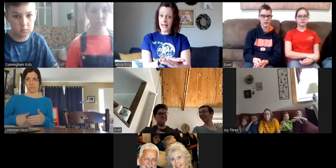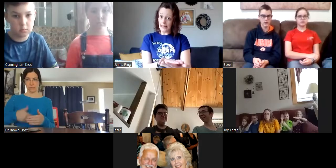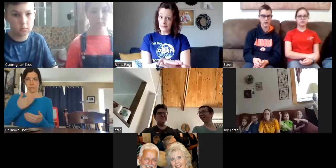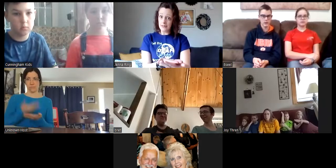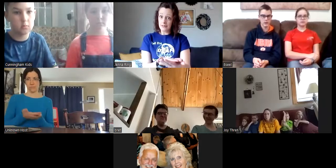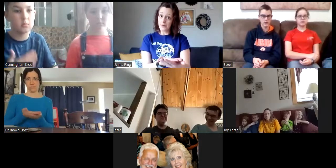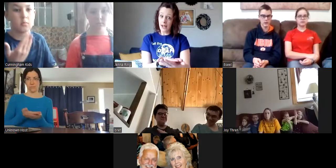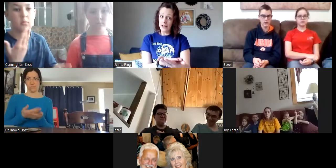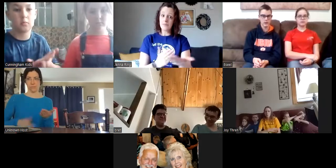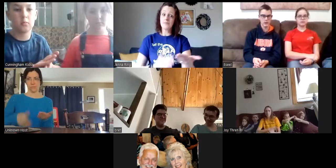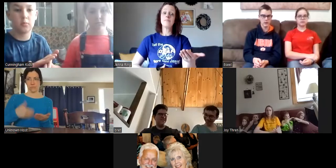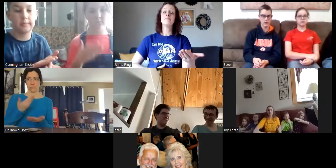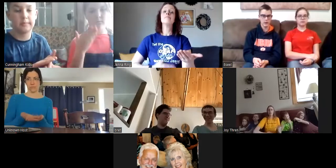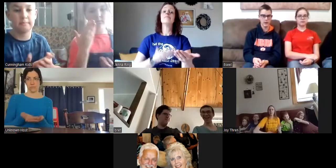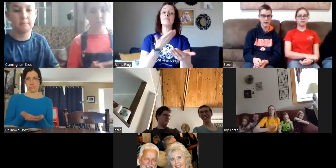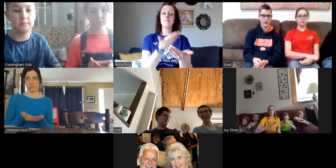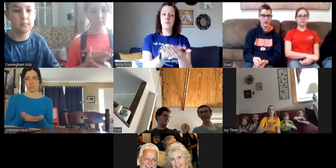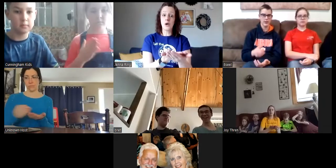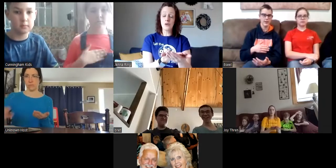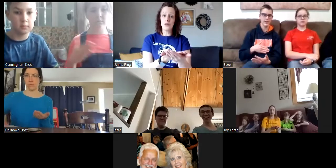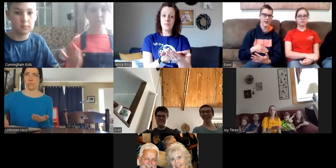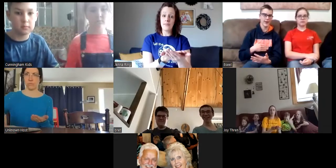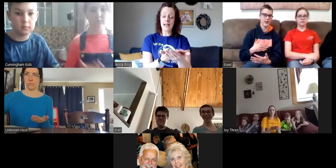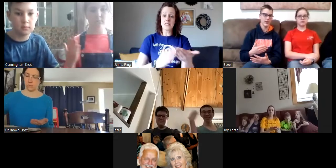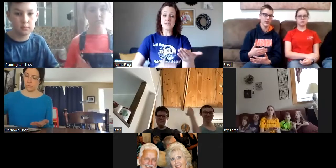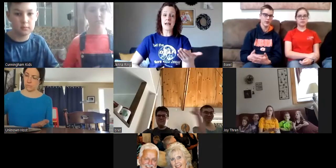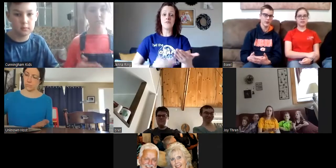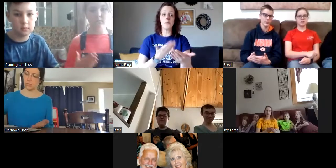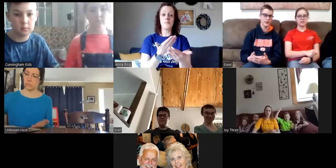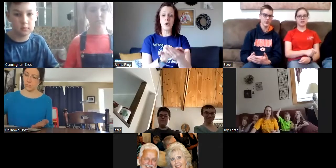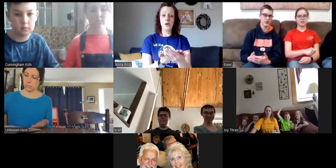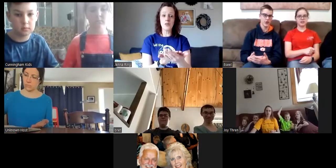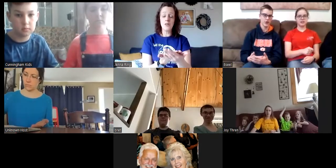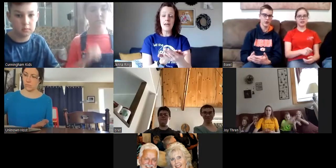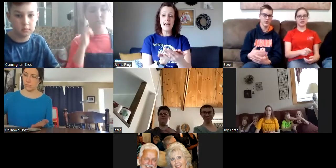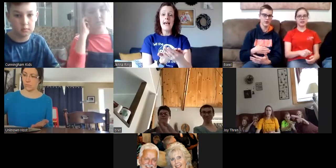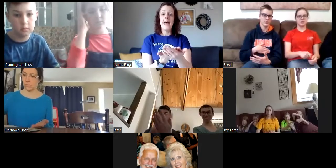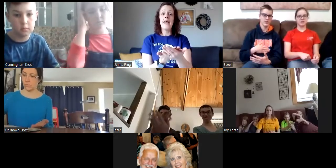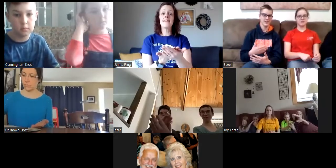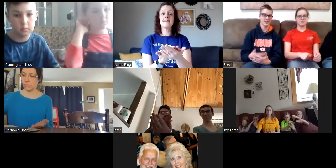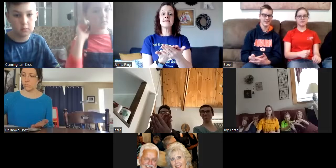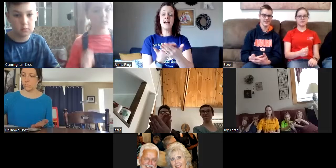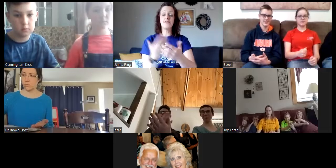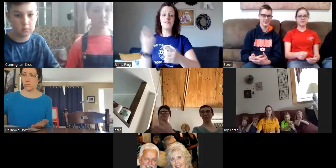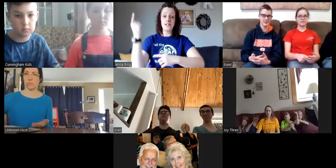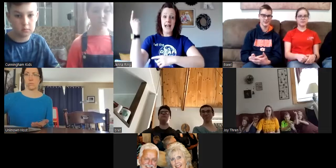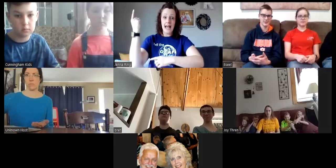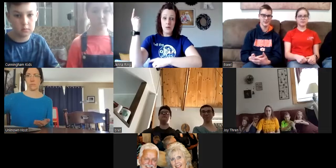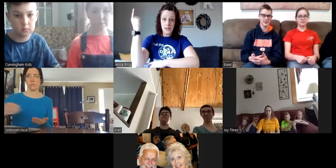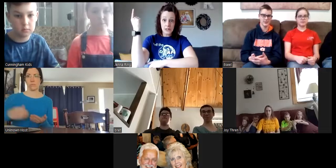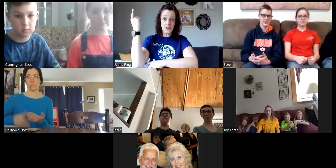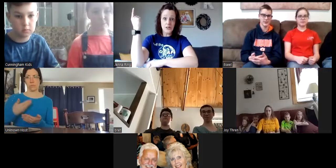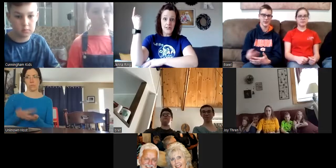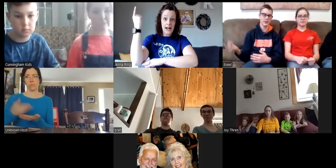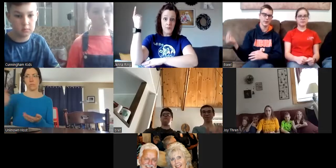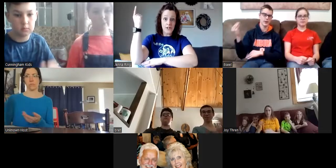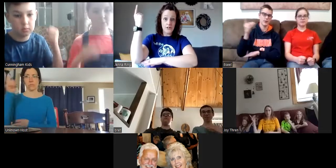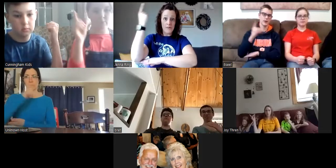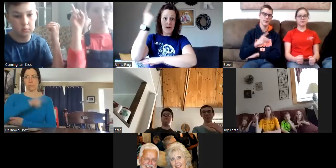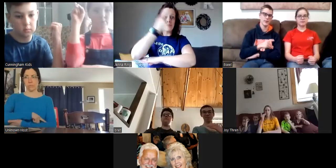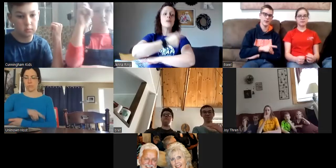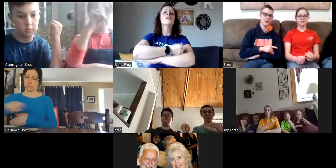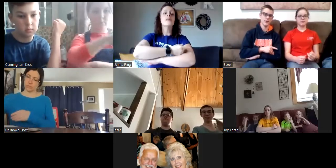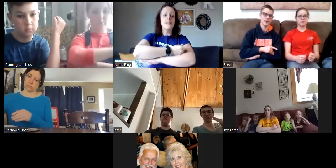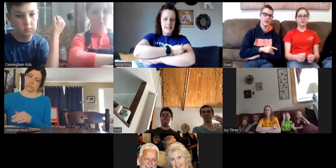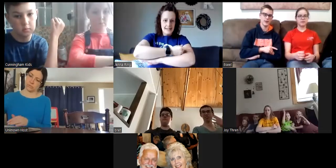in your hand, okay? Birth, that's the sign for birth. And then the sign for day, we learned that one,